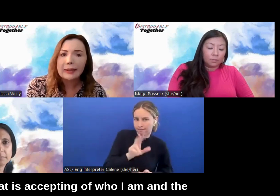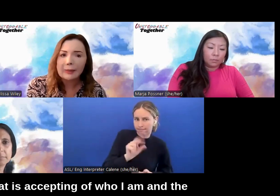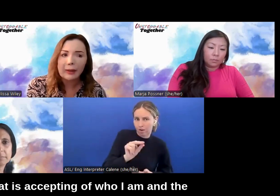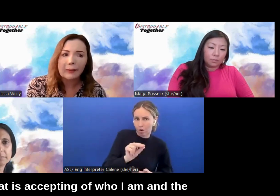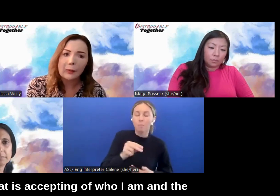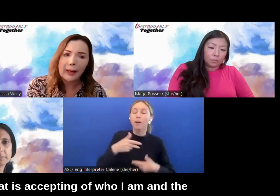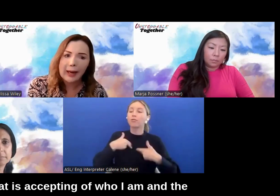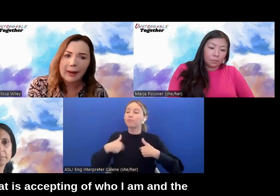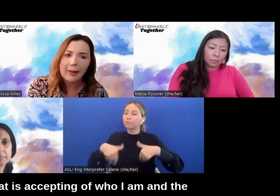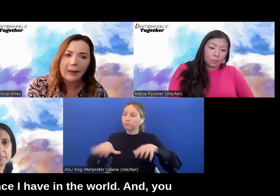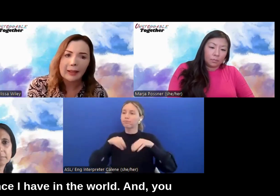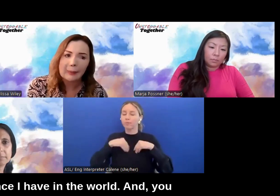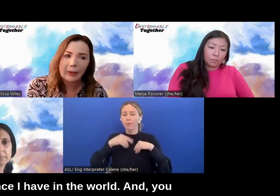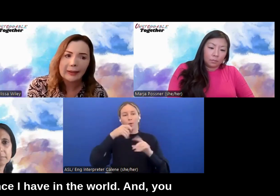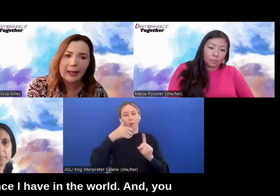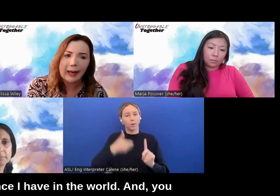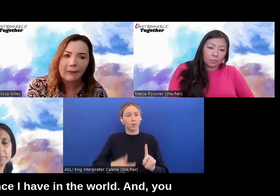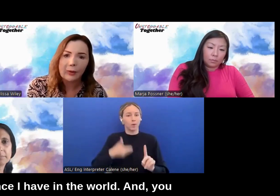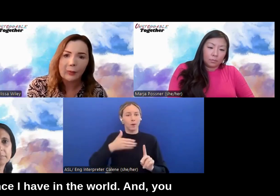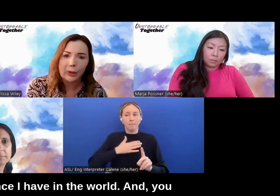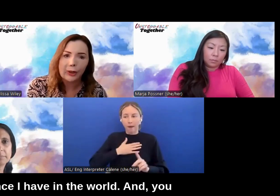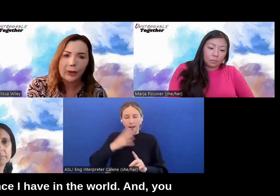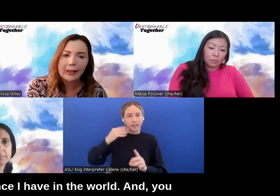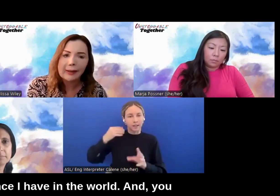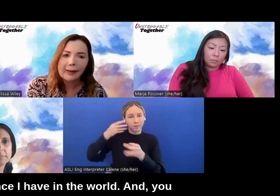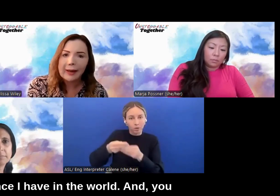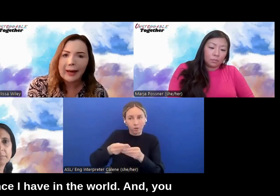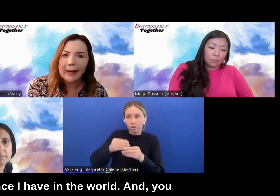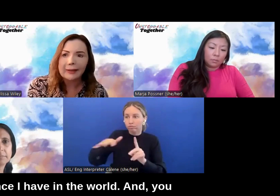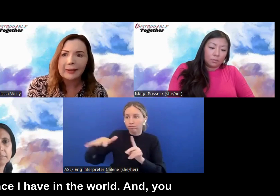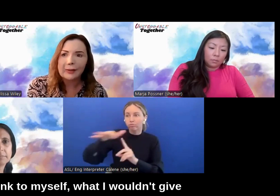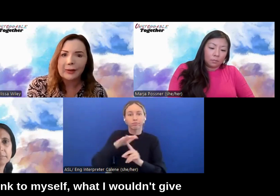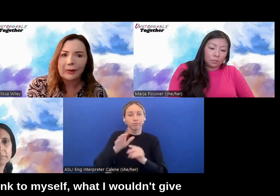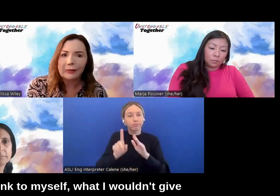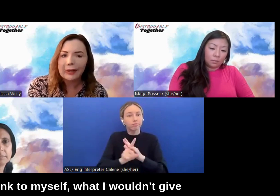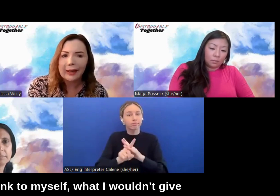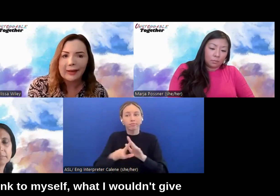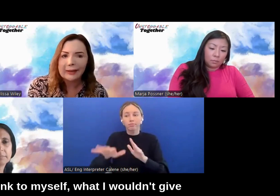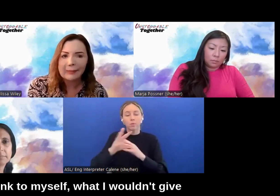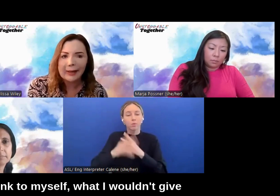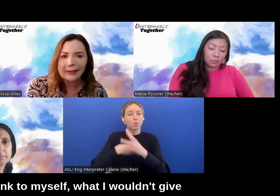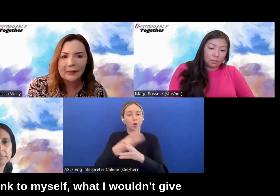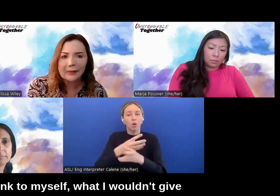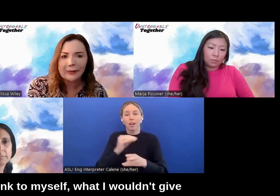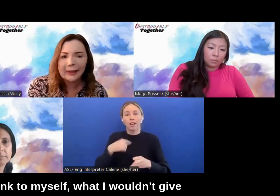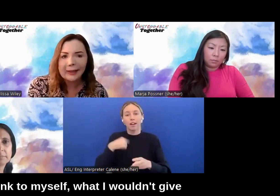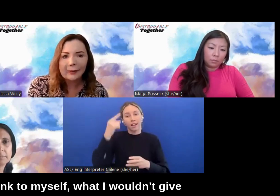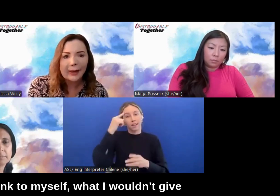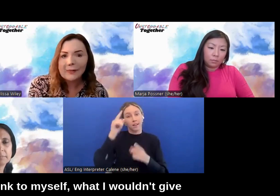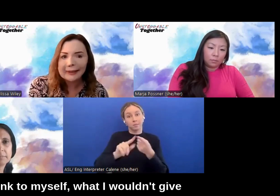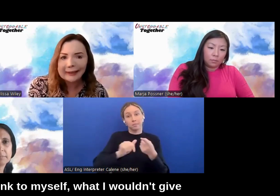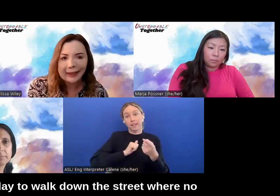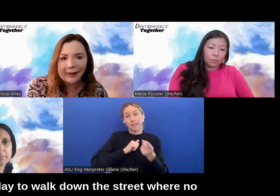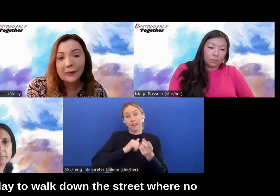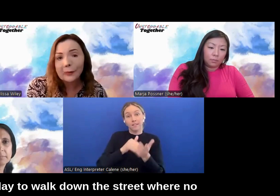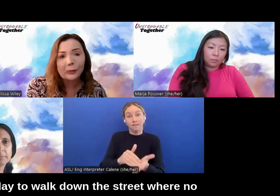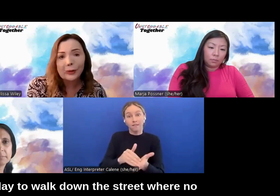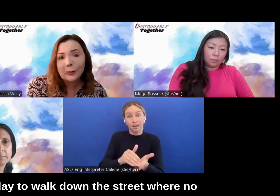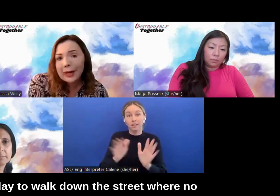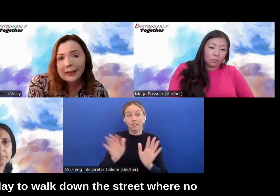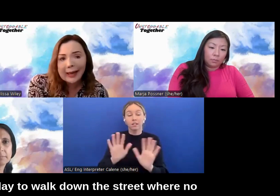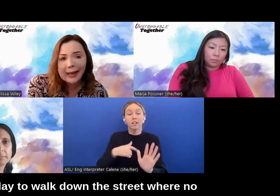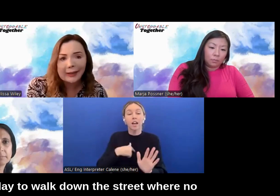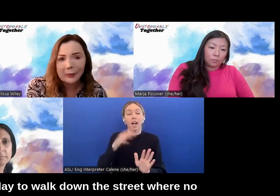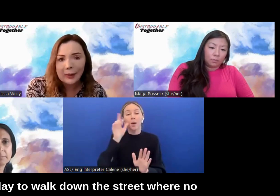is accepting of who I am and the experience I have in the world. And, you know, I think to myself, what I wouldn't give for